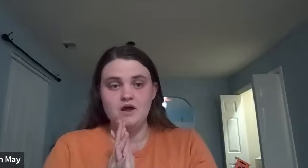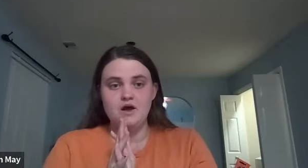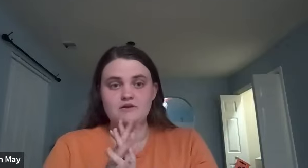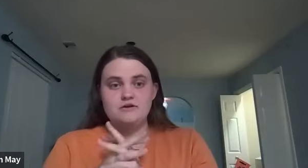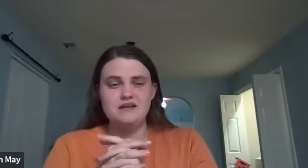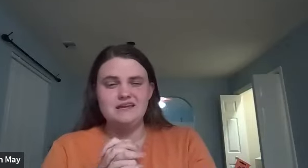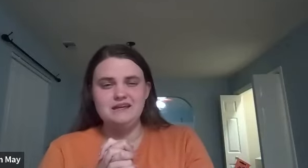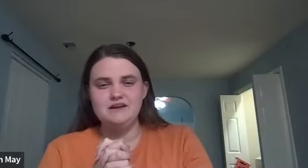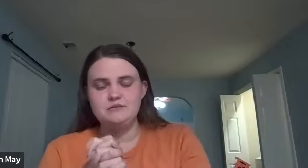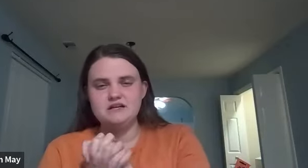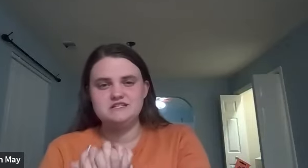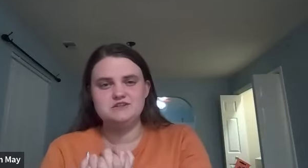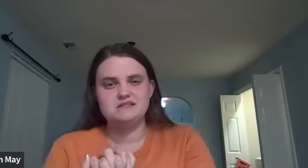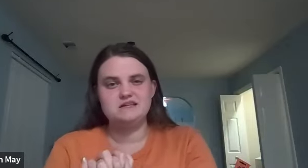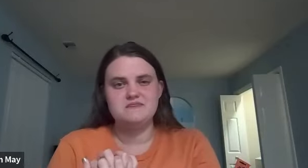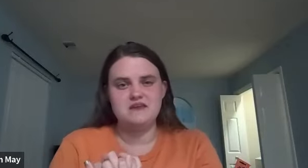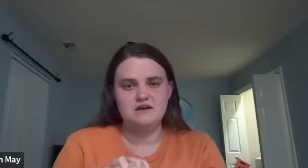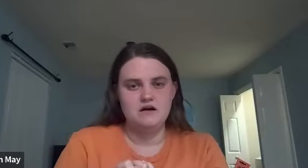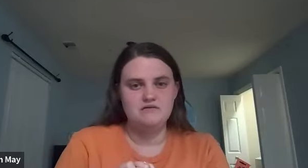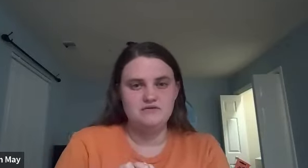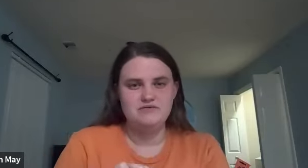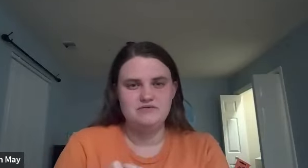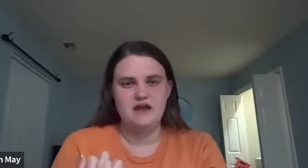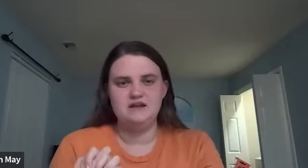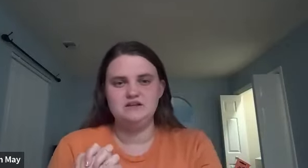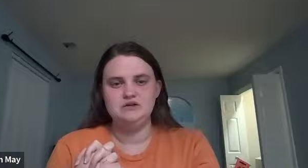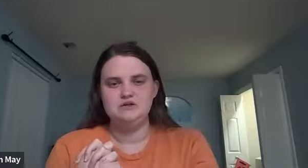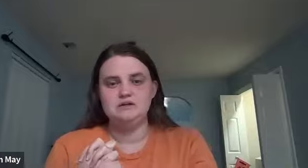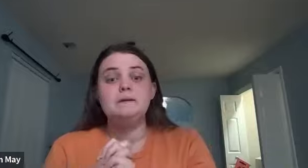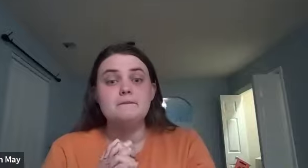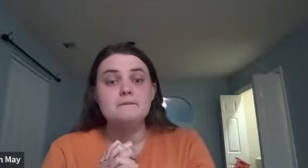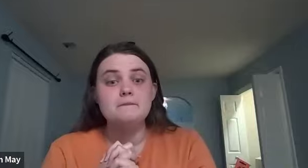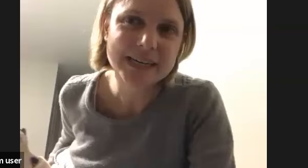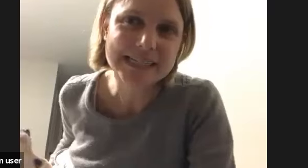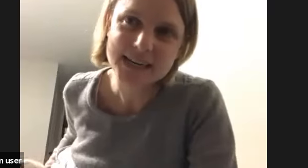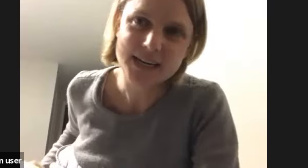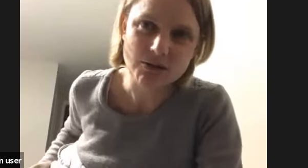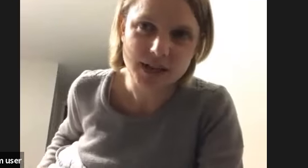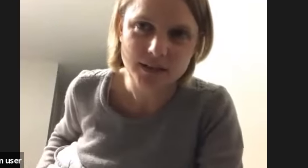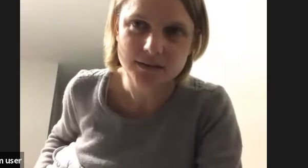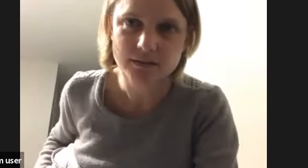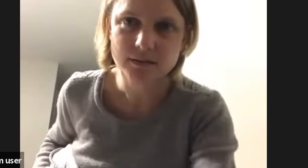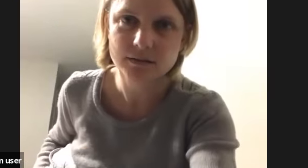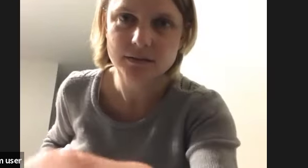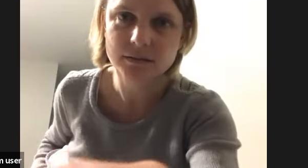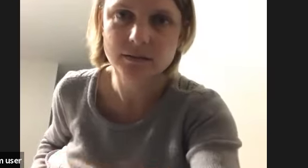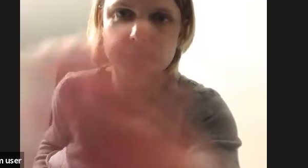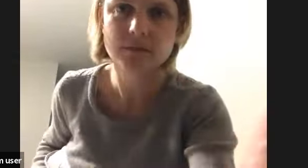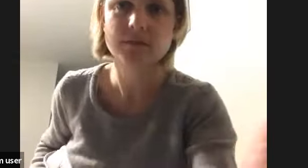Are there any other places you guys can think of that? Can you do inside and outside? Yes.